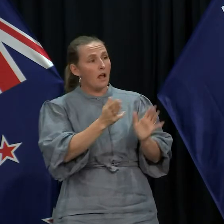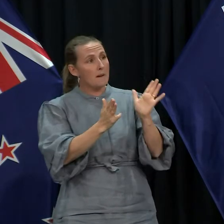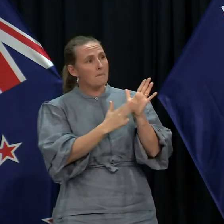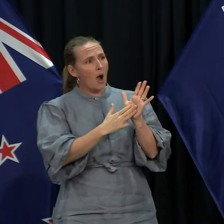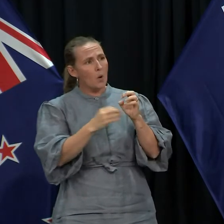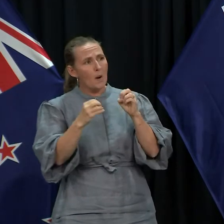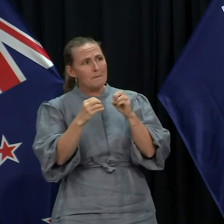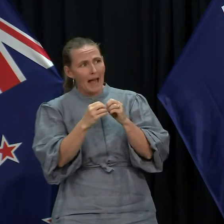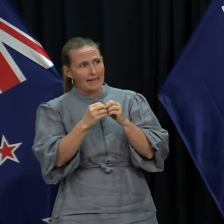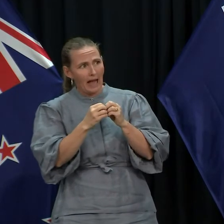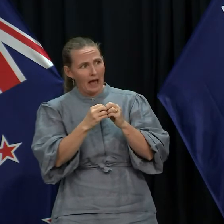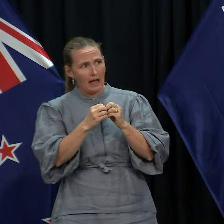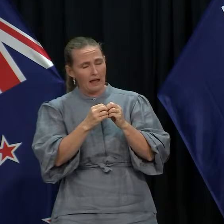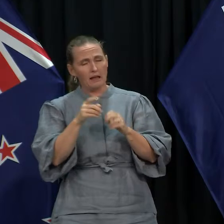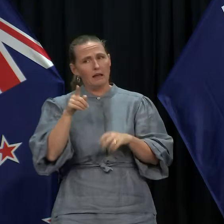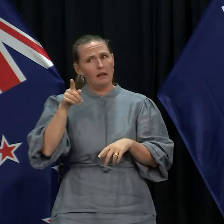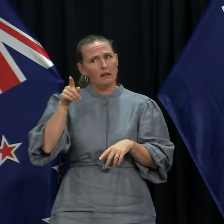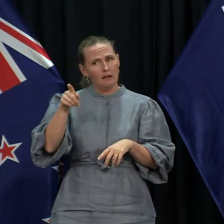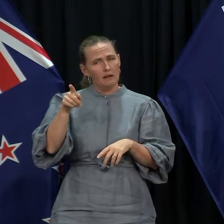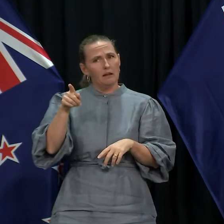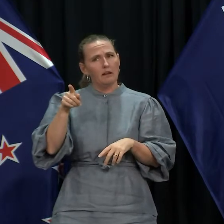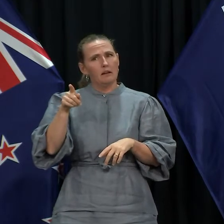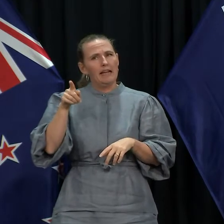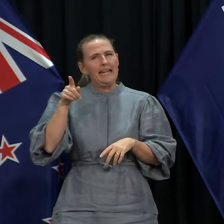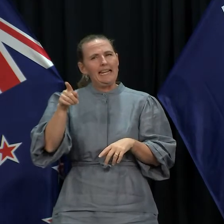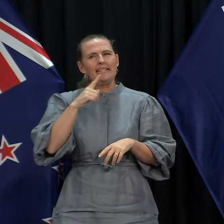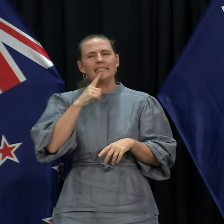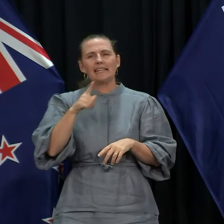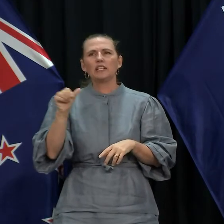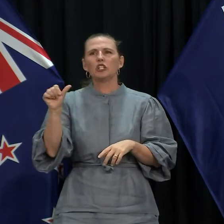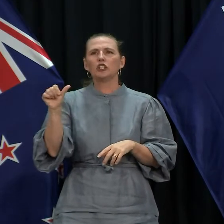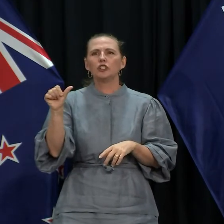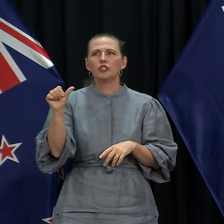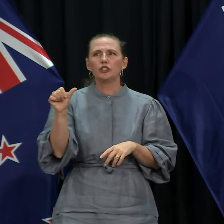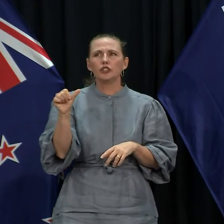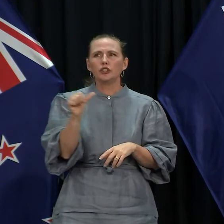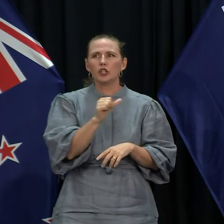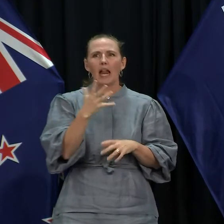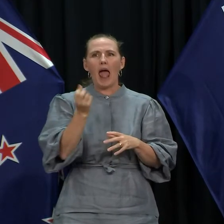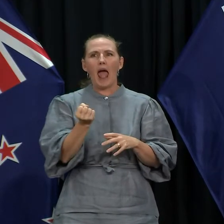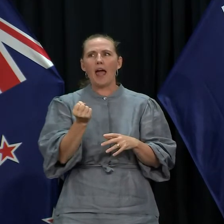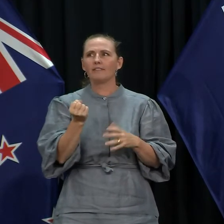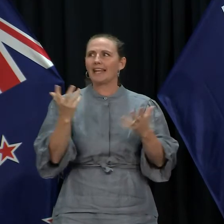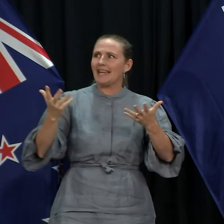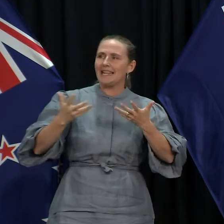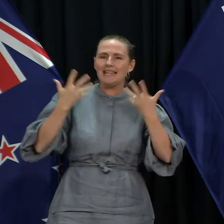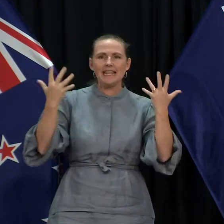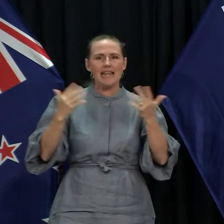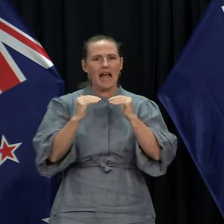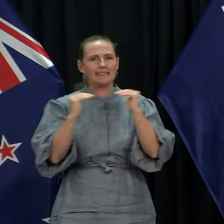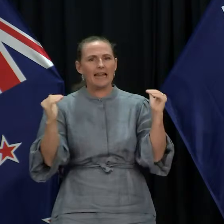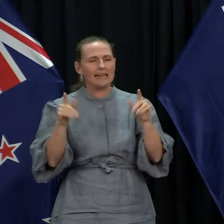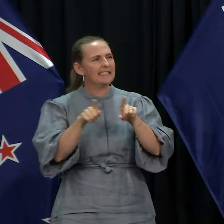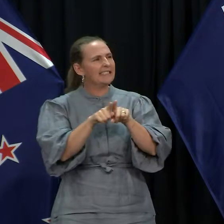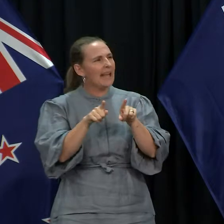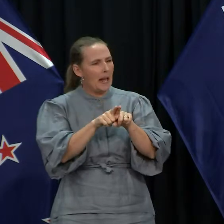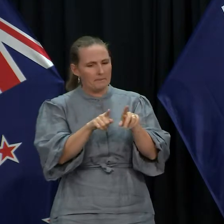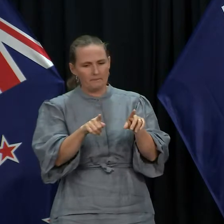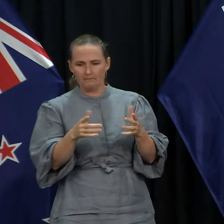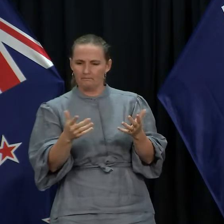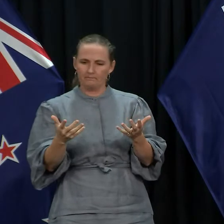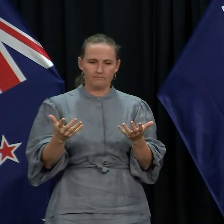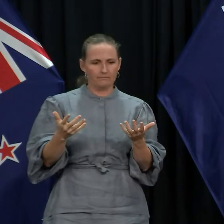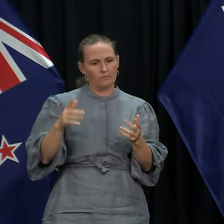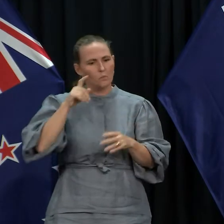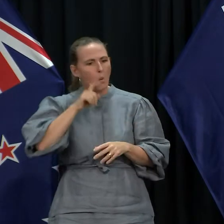to adopt some kind of minimum ventilation standard similar to how we treat water or food safety. Is that something the Ministry